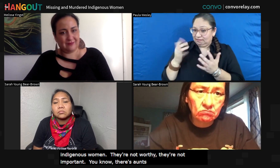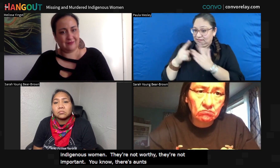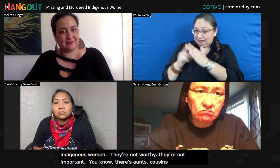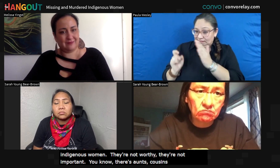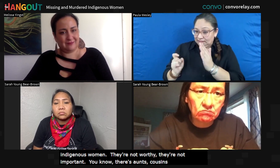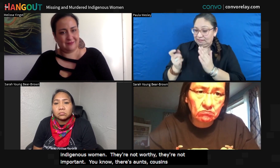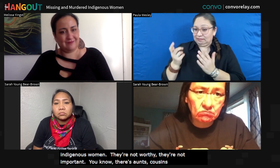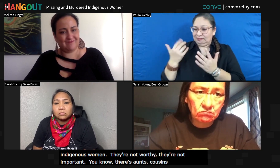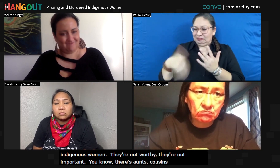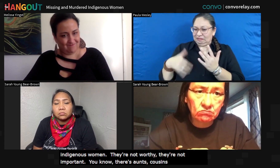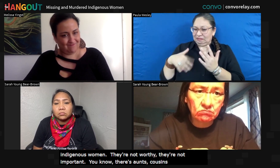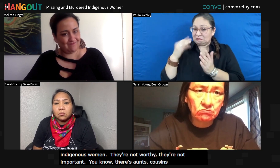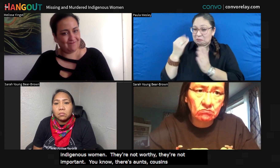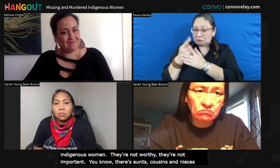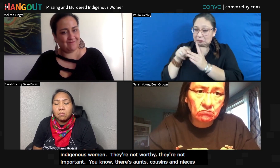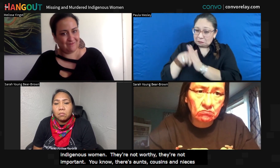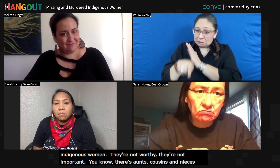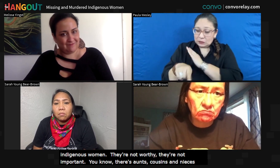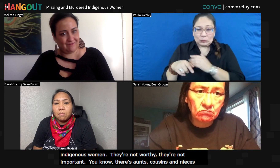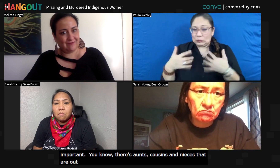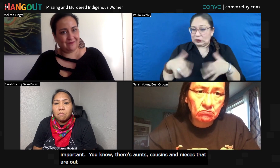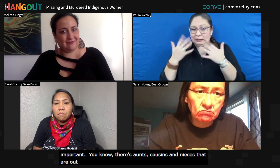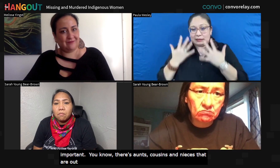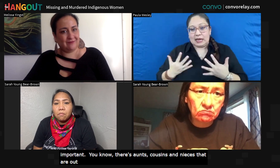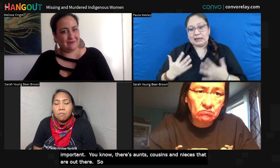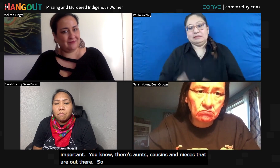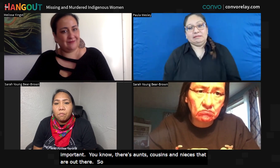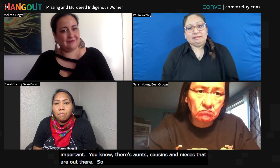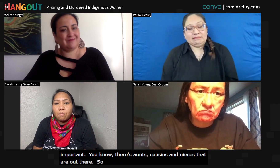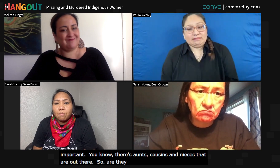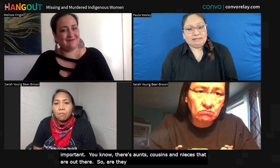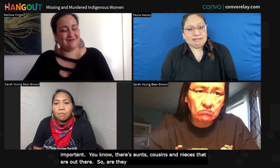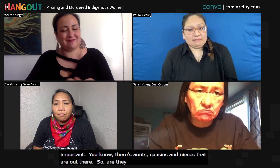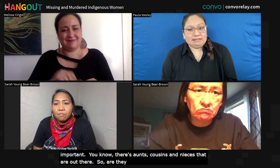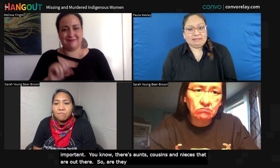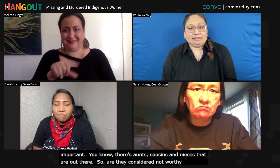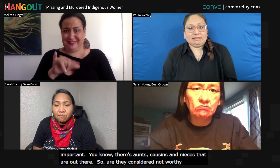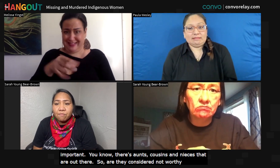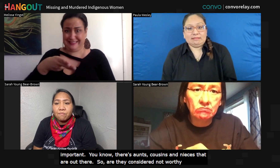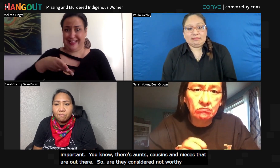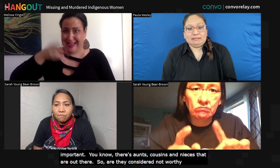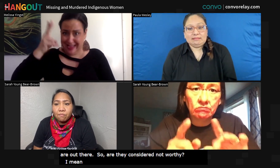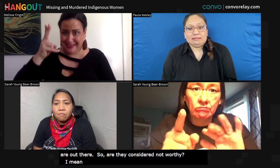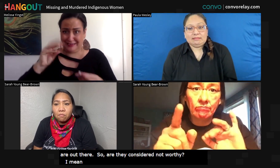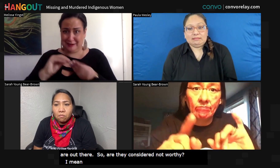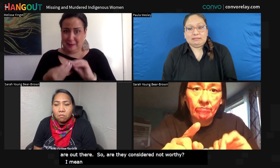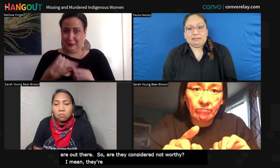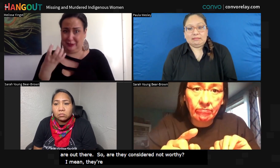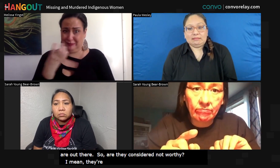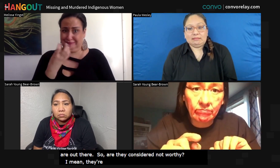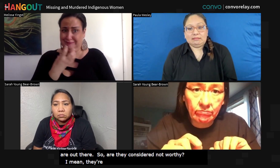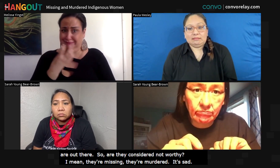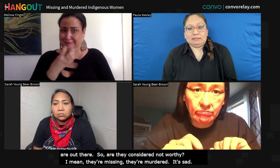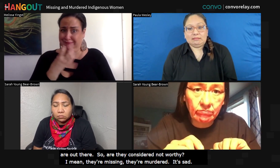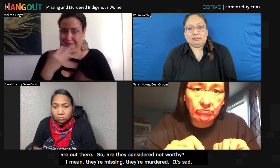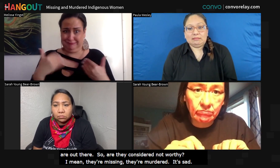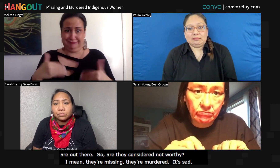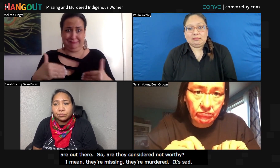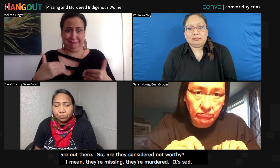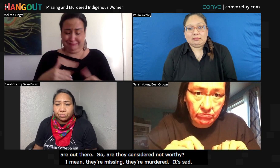are they considered not worthy? I mean, they're missing, they're murdered. It's sad. And that is a rather high number,